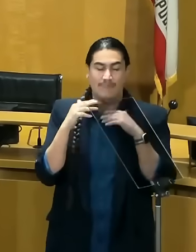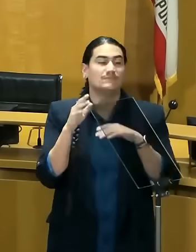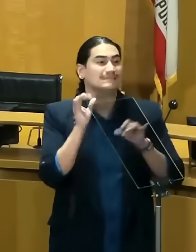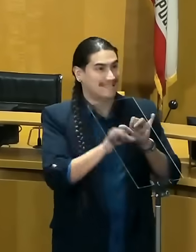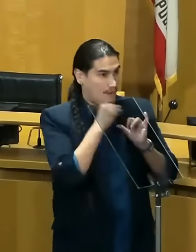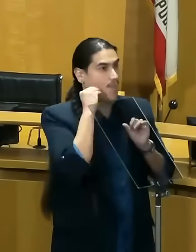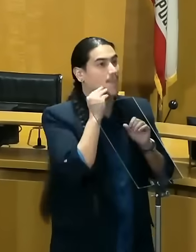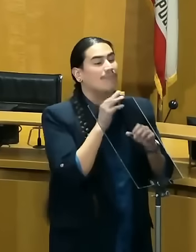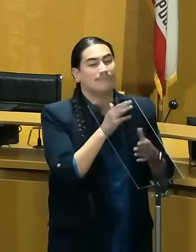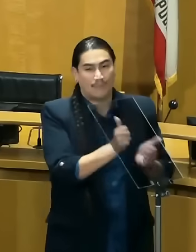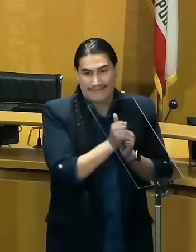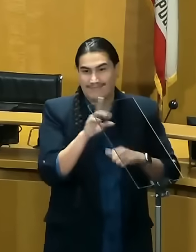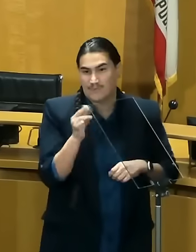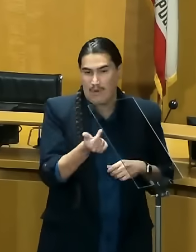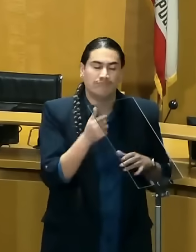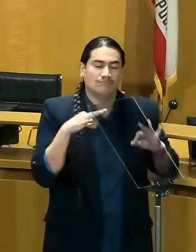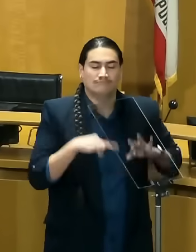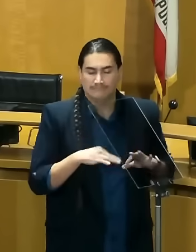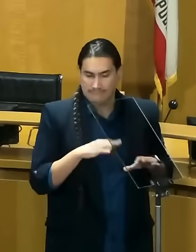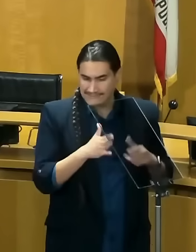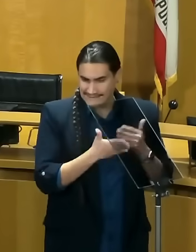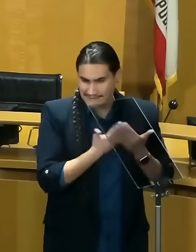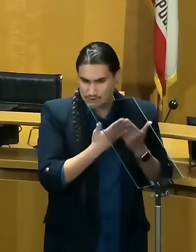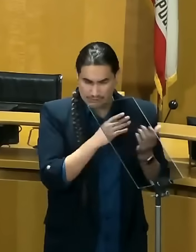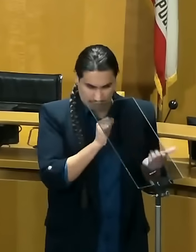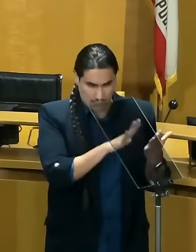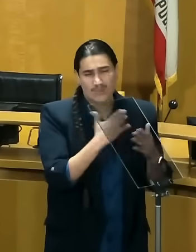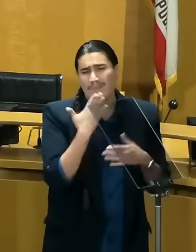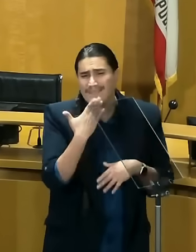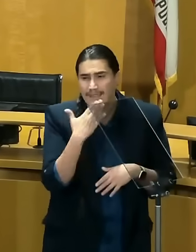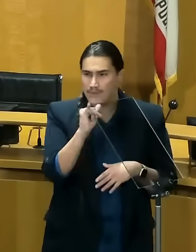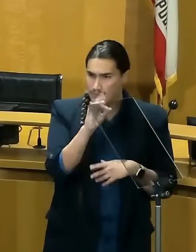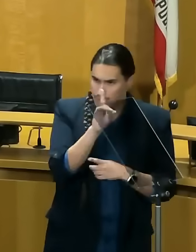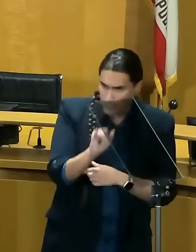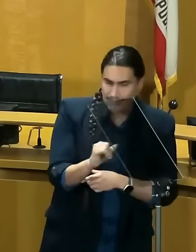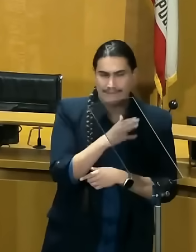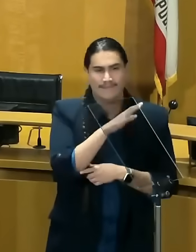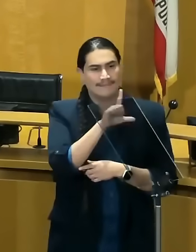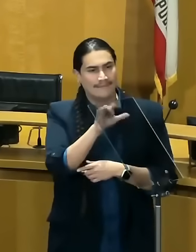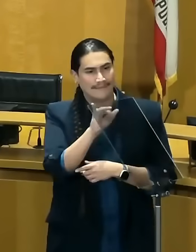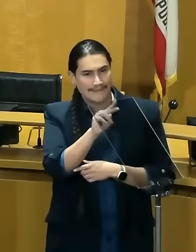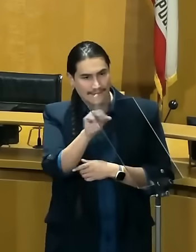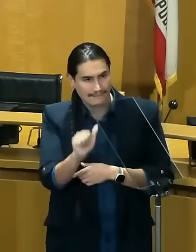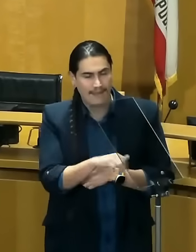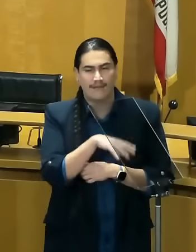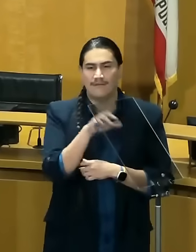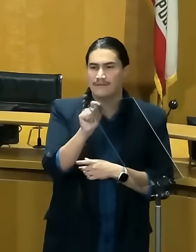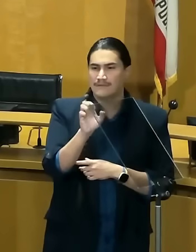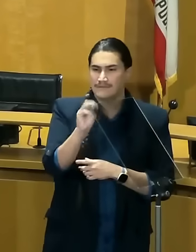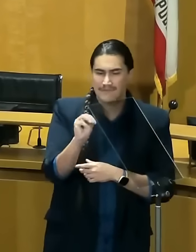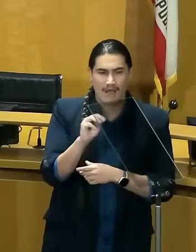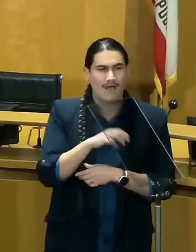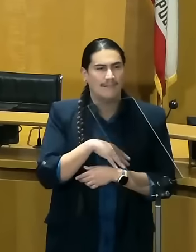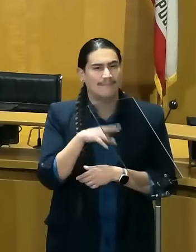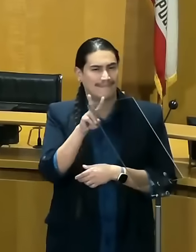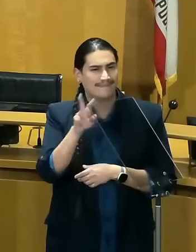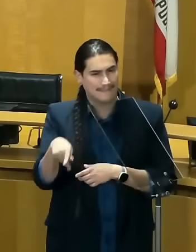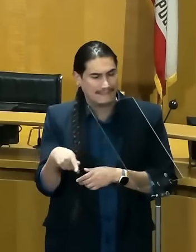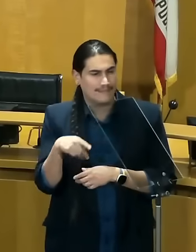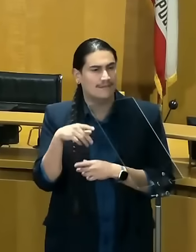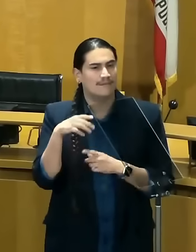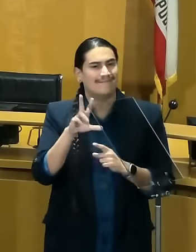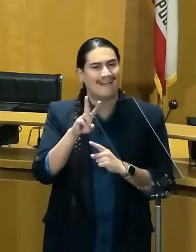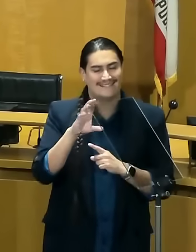was helpful. And I want to thank, Jody and Linda and Tom, the vice chairs,